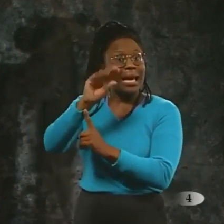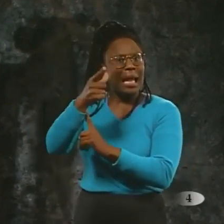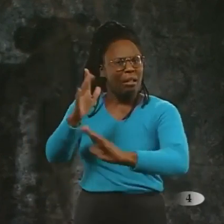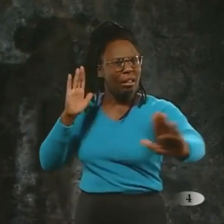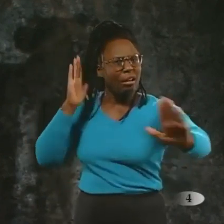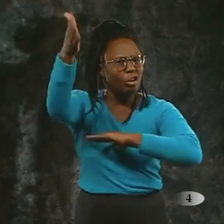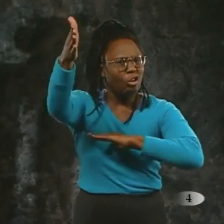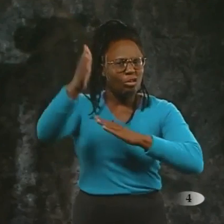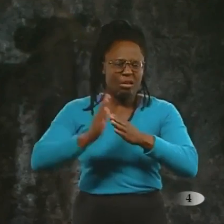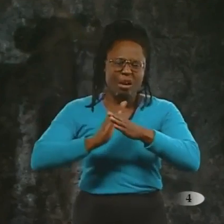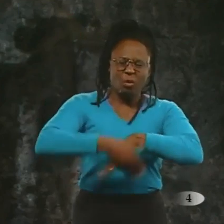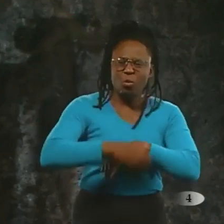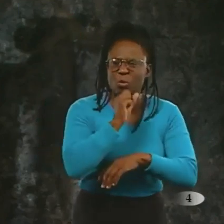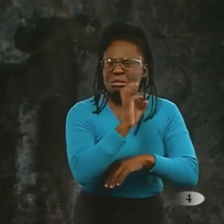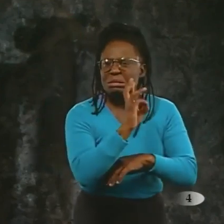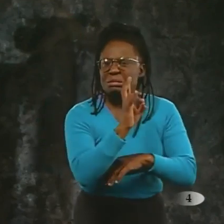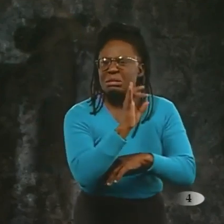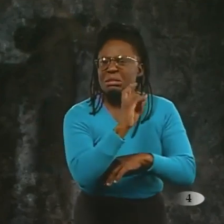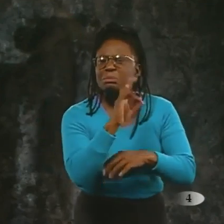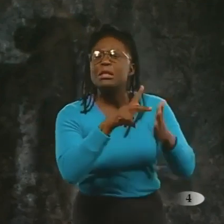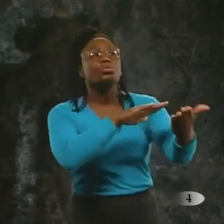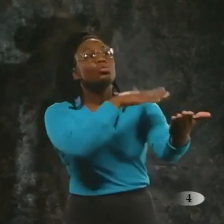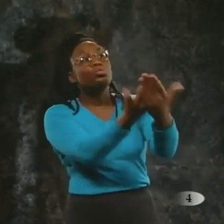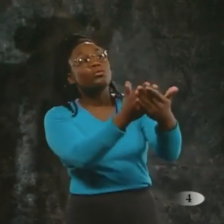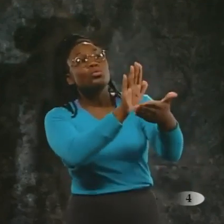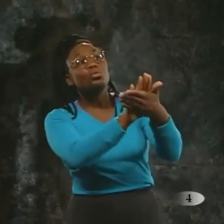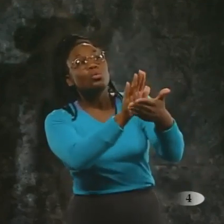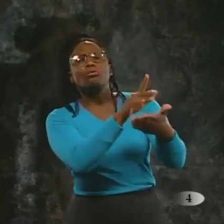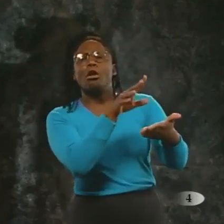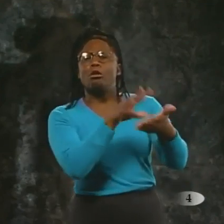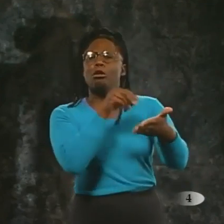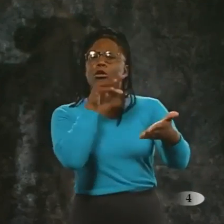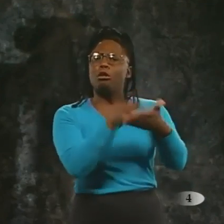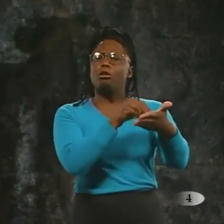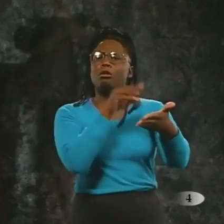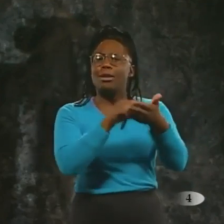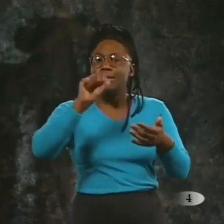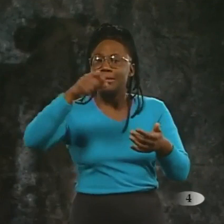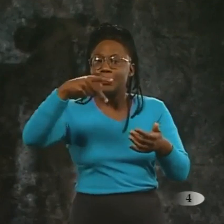What's interesting is that hearing people learn spelling later when they're like 6 or 7, when they go into school.